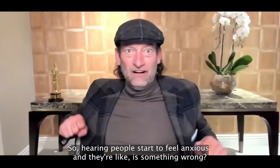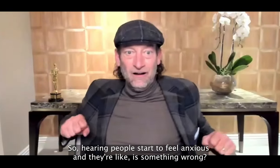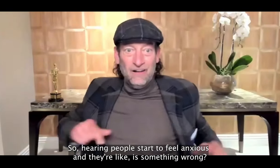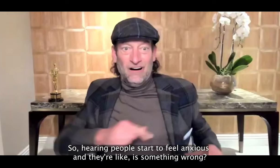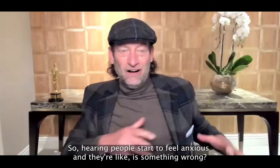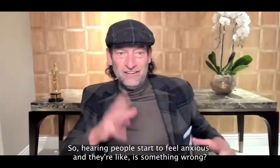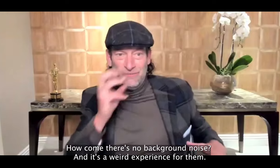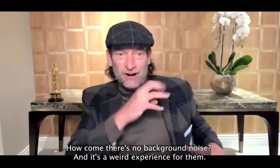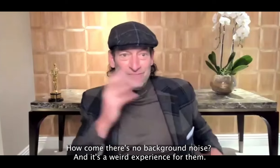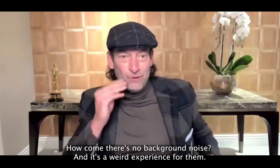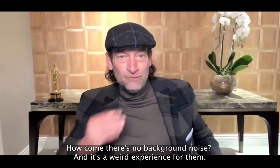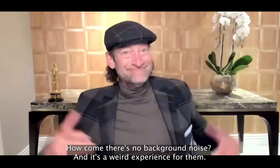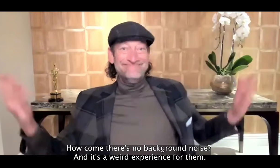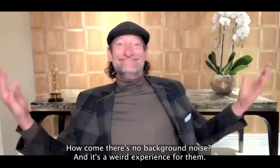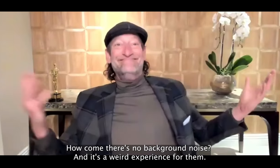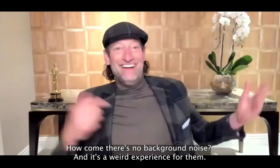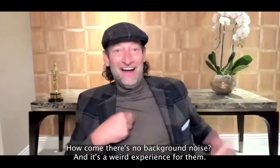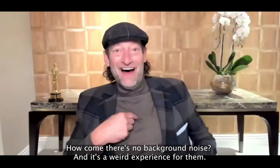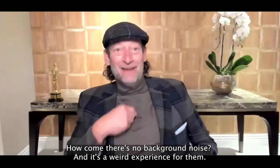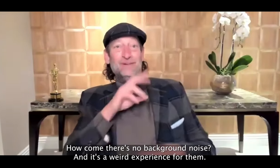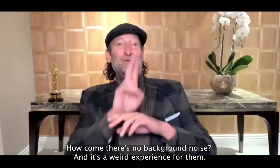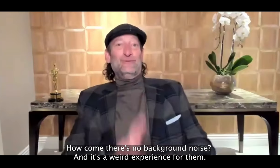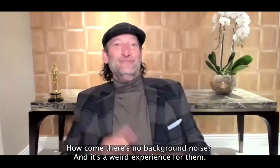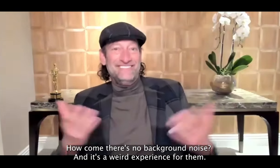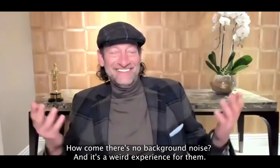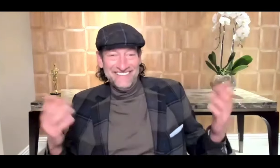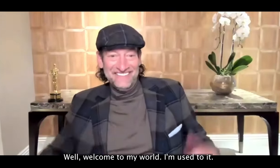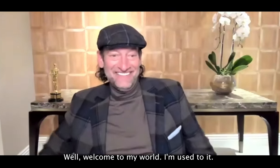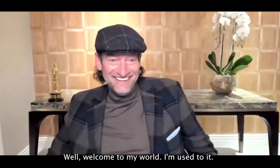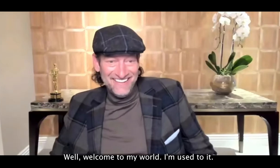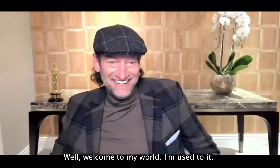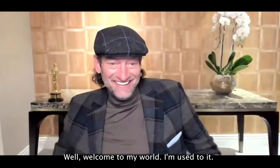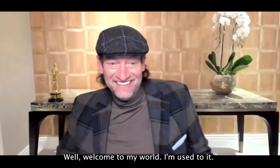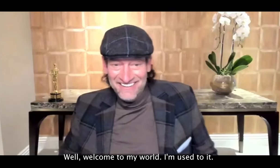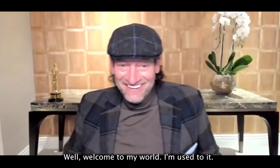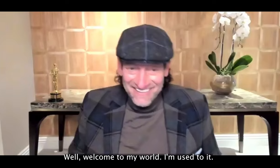like, is something wrong? How come there's no background noise? And it's a weird experience for them. Well, welcome to my world. I'm used to it.